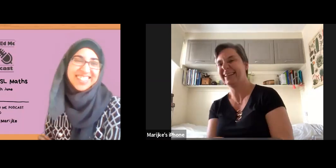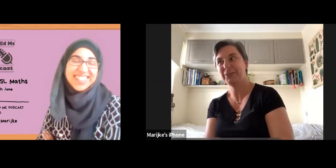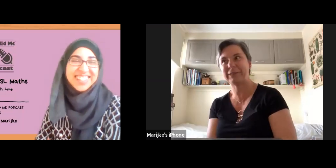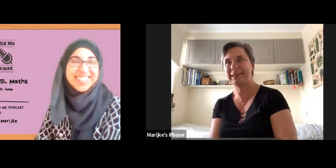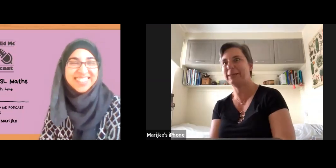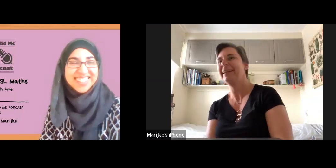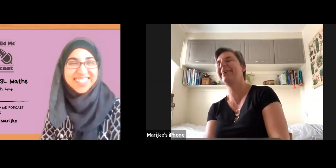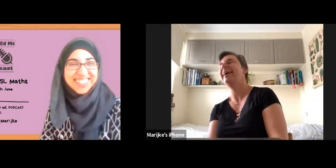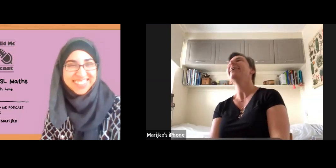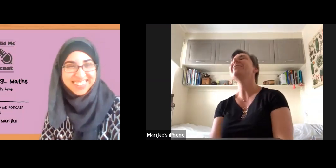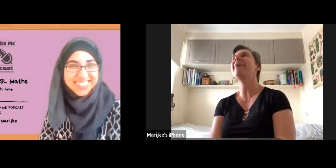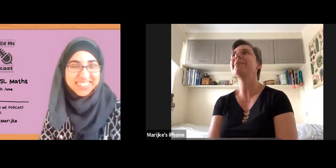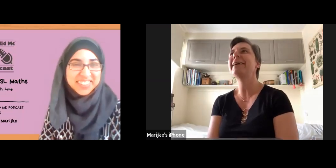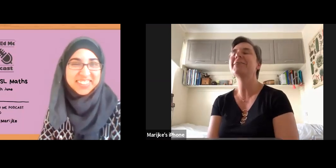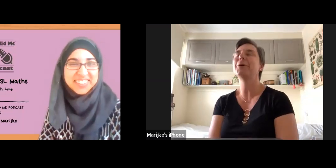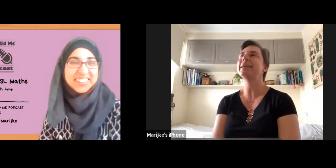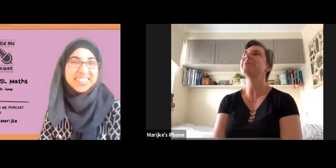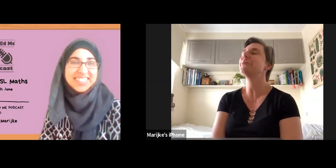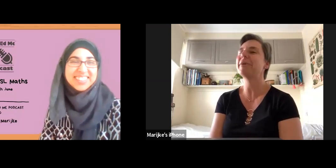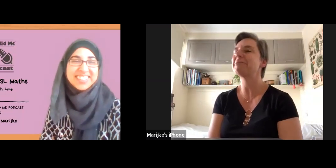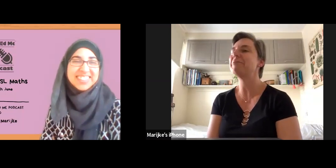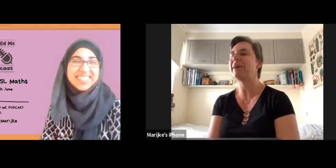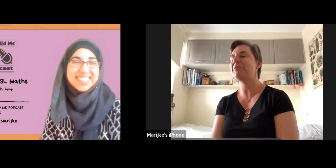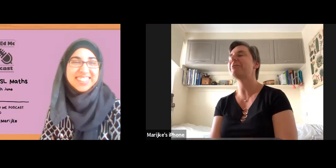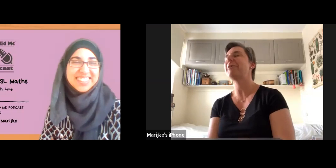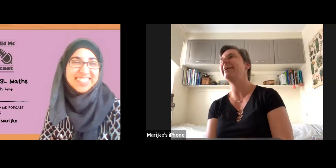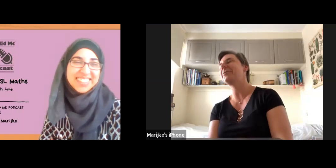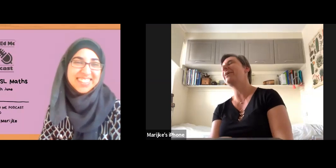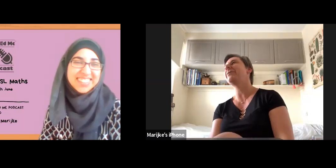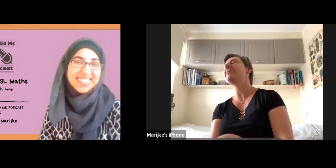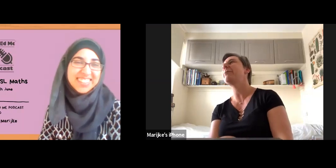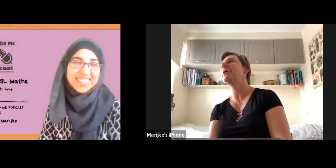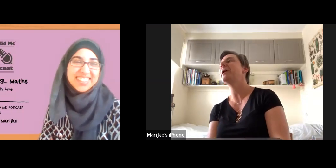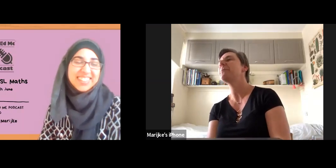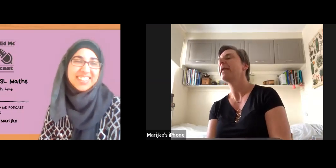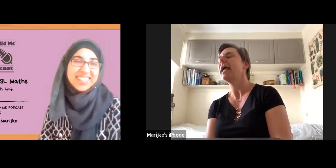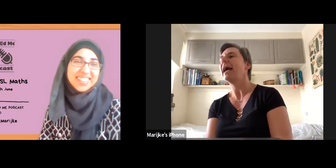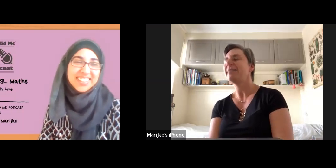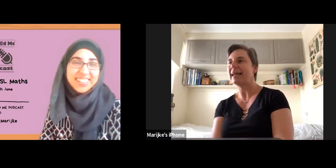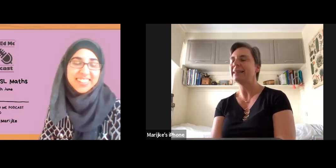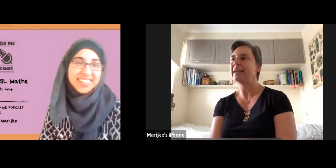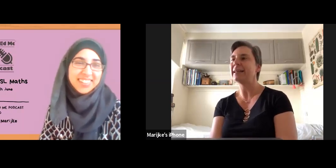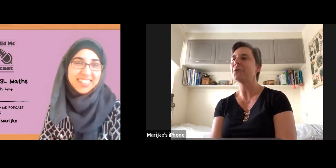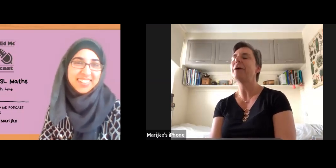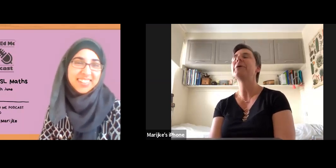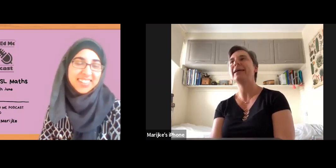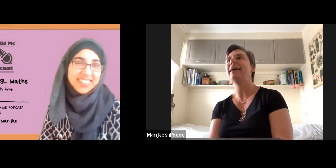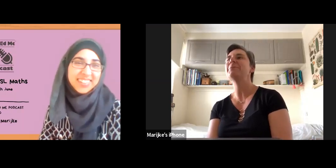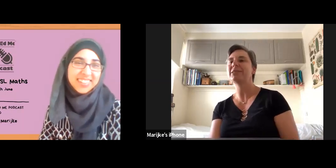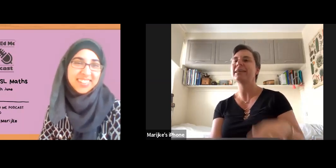Don't tell anybody. So that was 2005. So it's quite a long time ago now. And then I thought, right, okay, as much as I